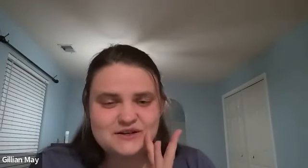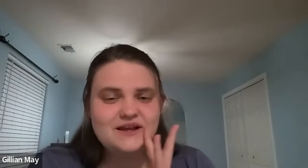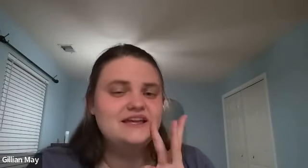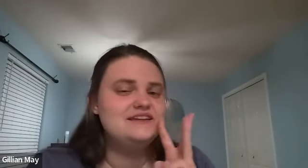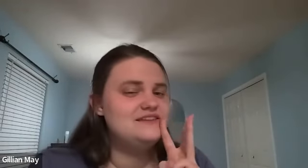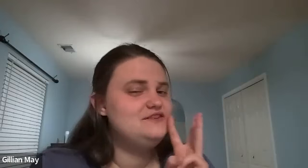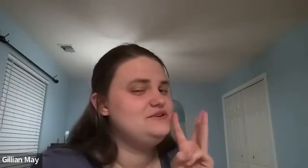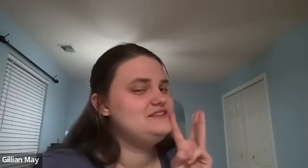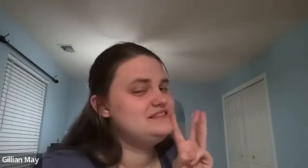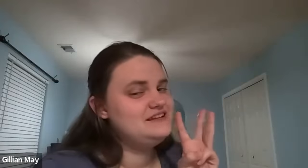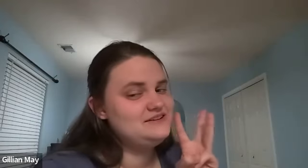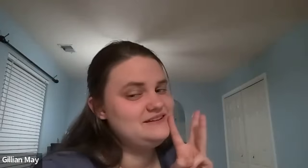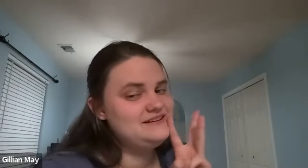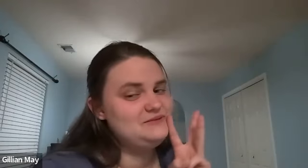A hint. Think of what this letter can.